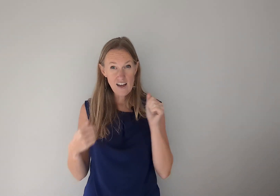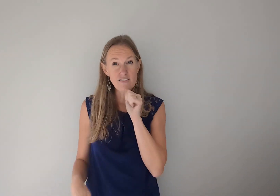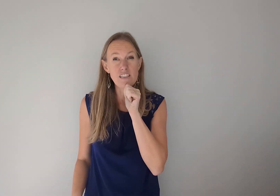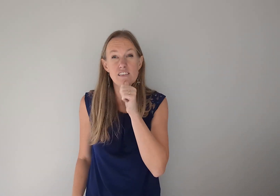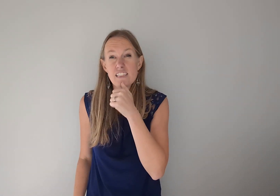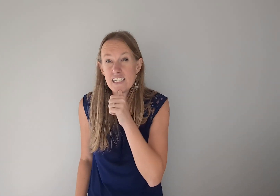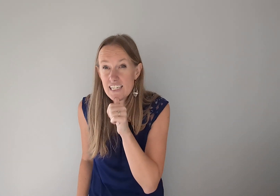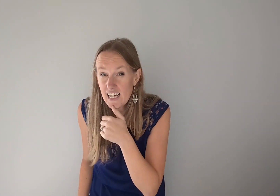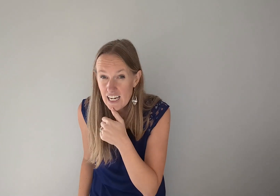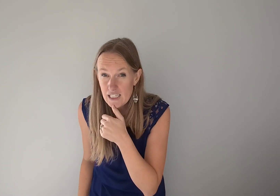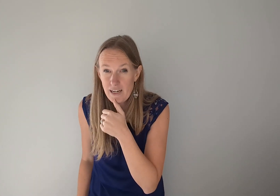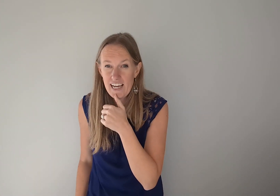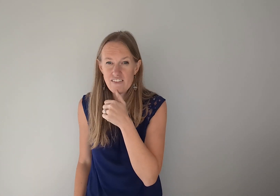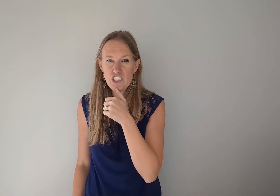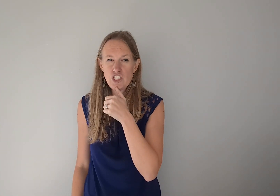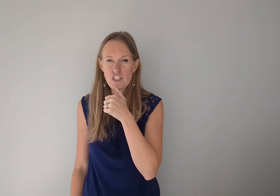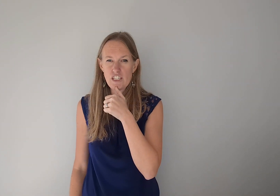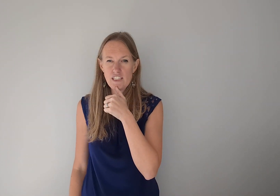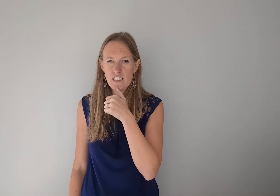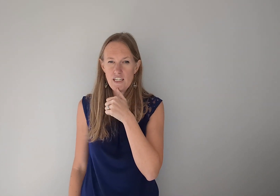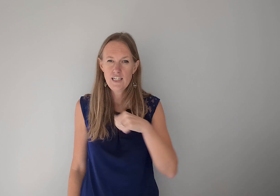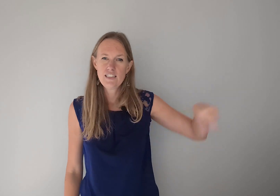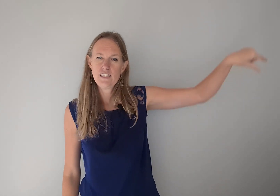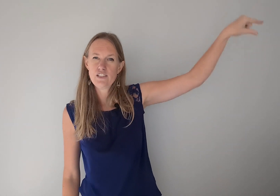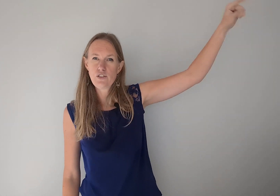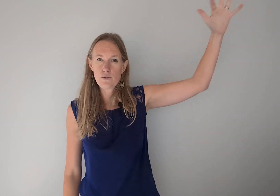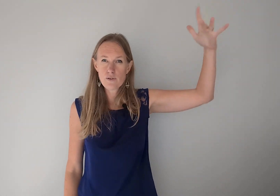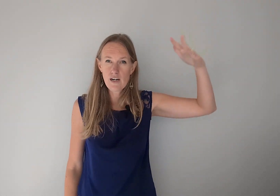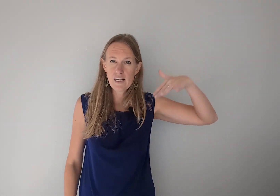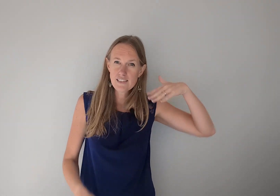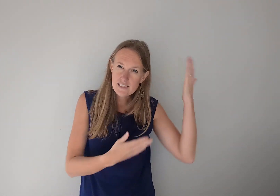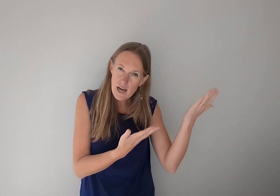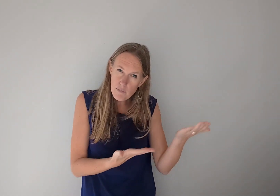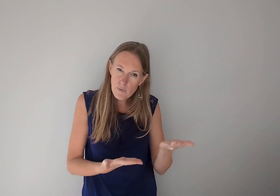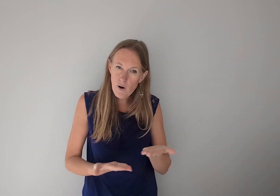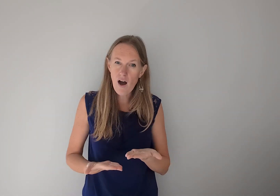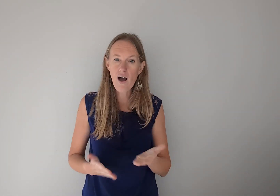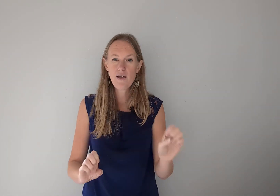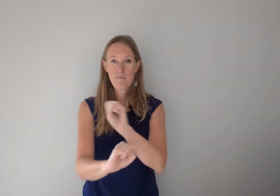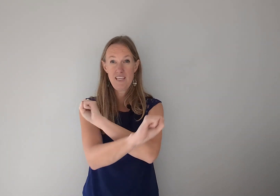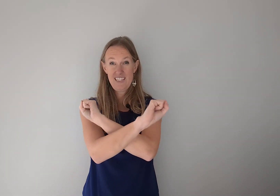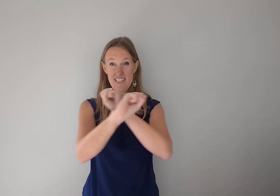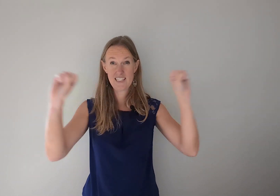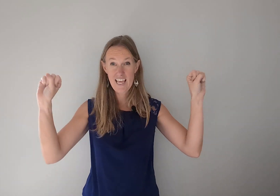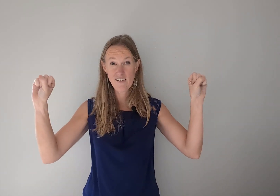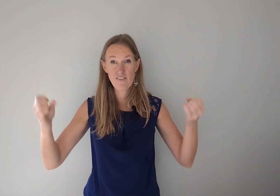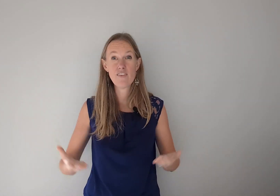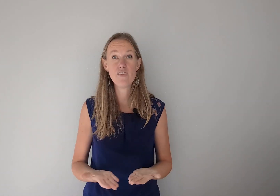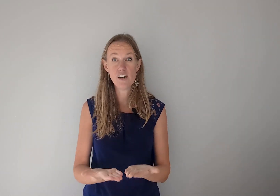have already come, I have endured. 'Tis grace that brought me safe